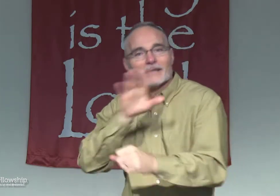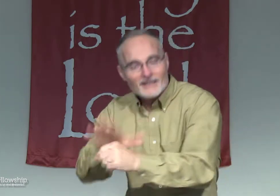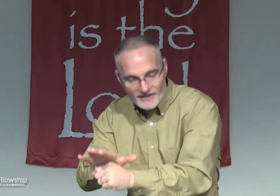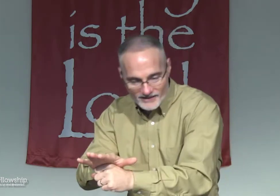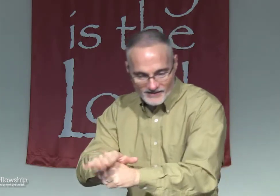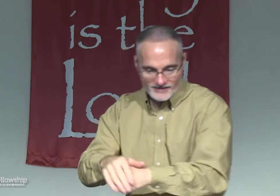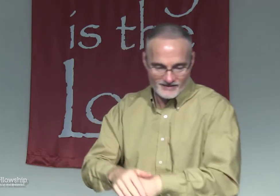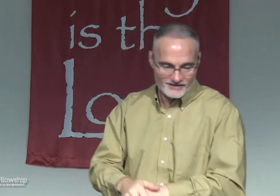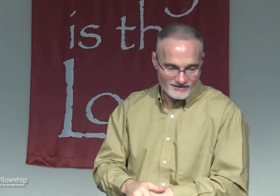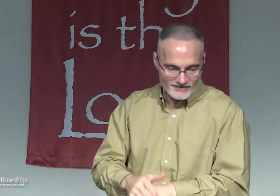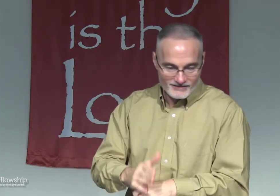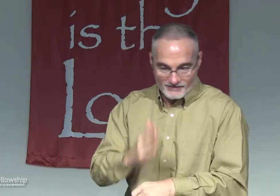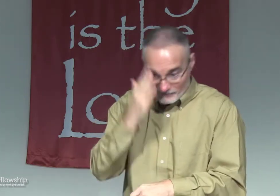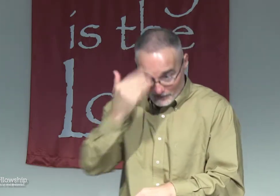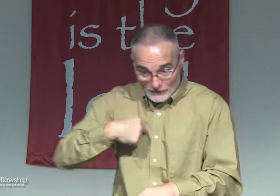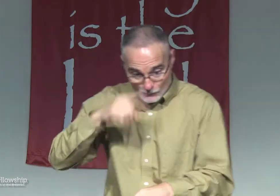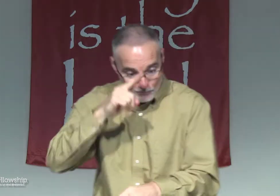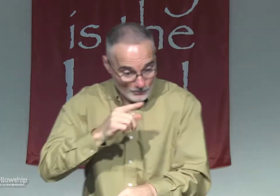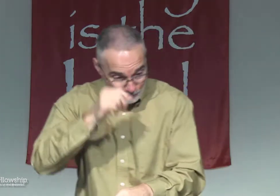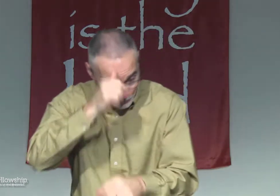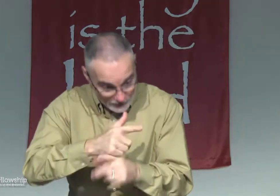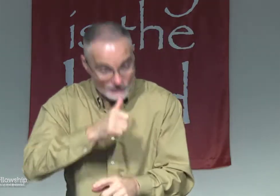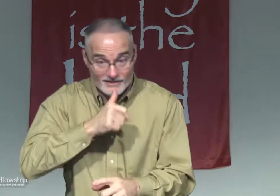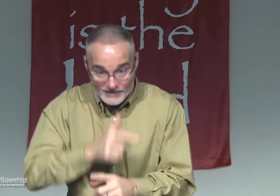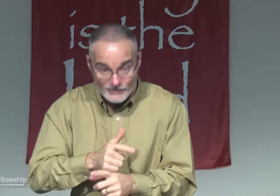be present, committed.